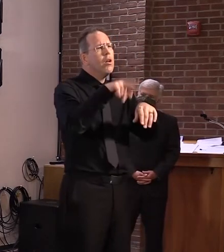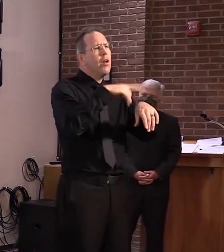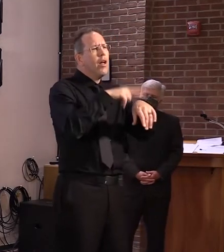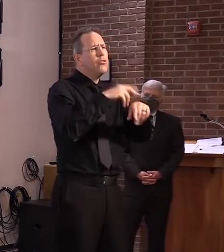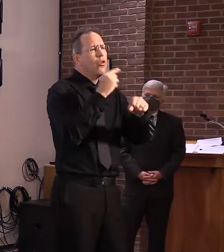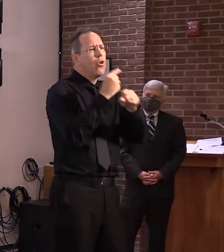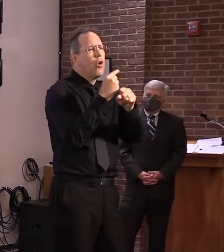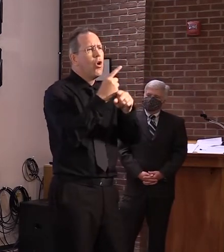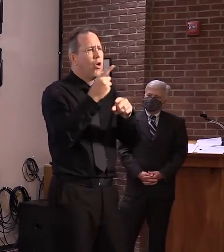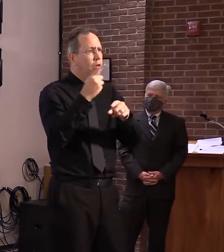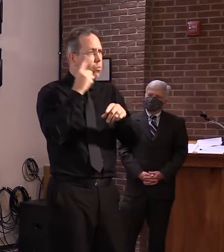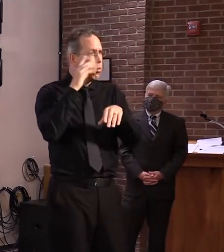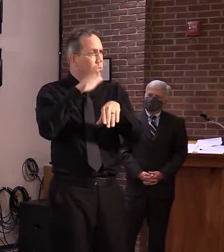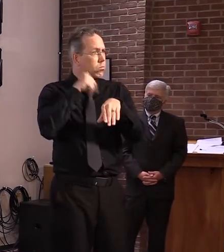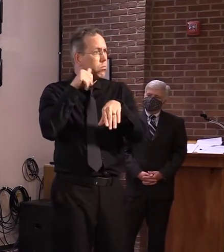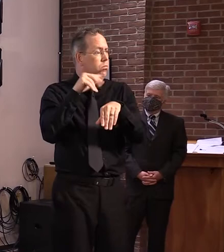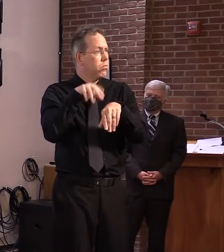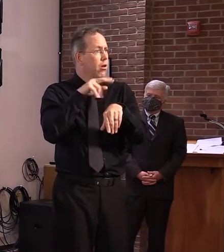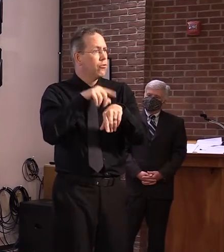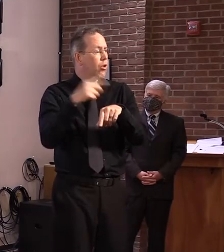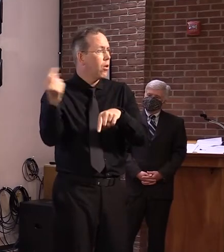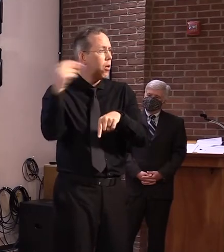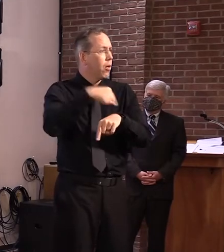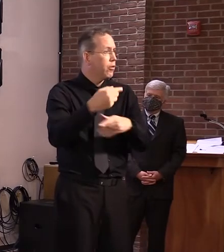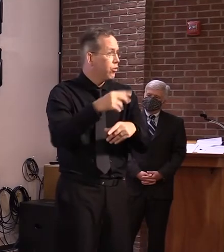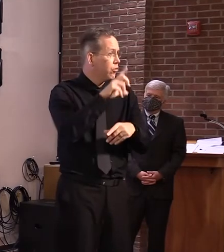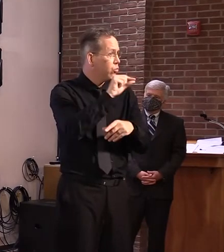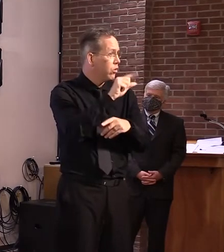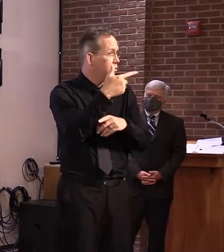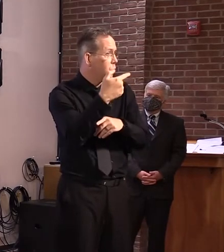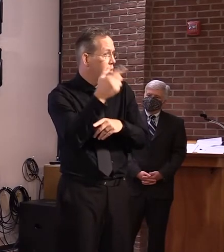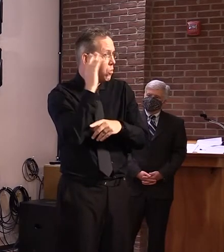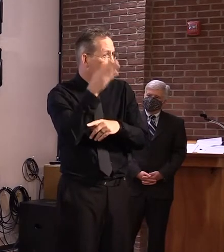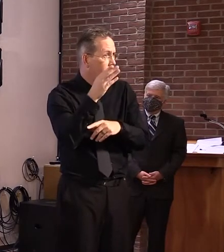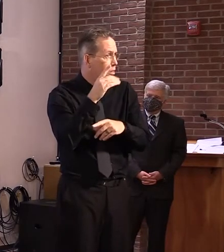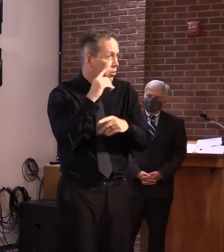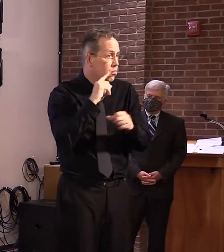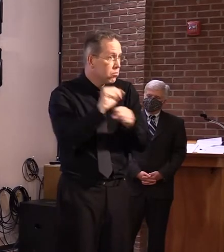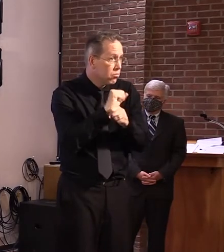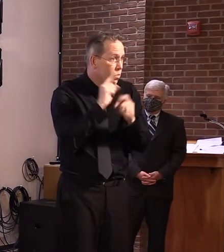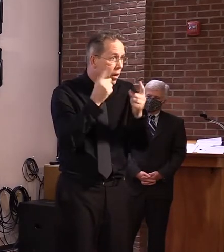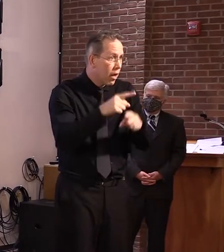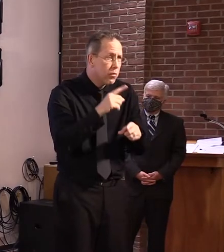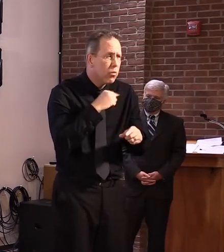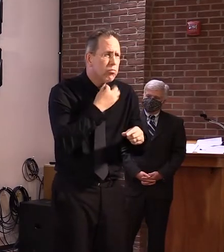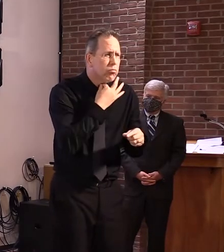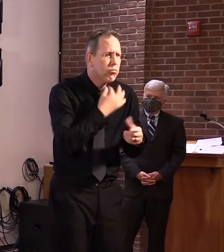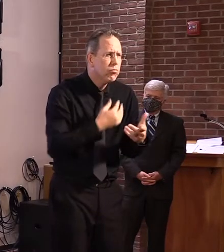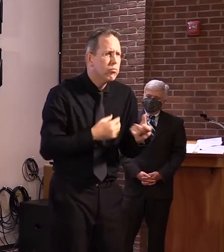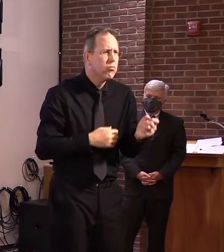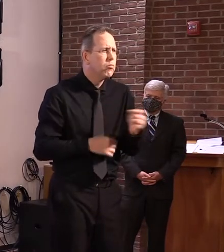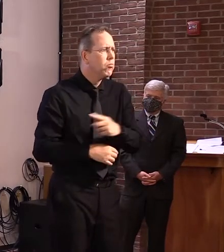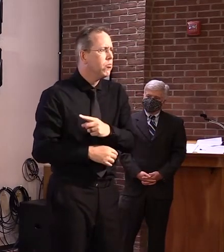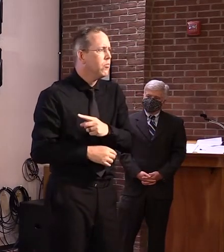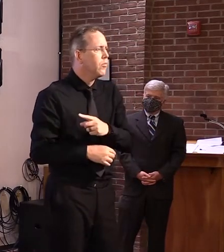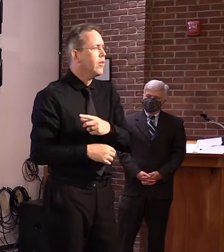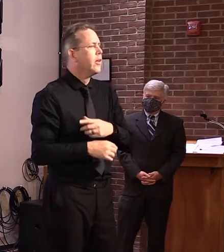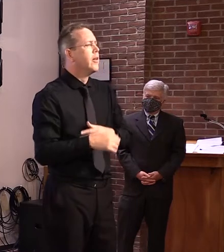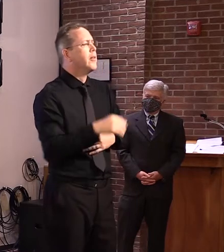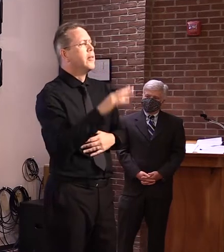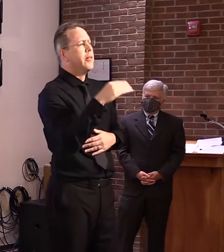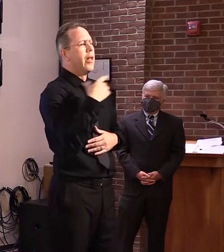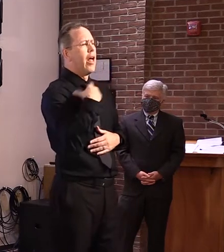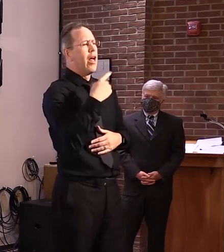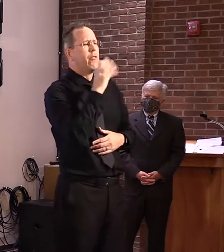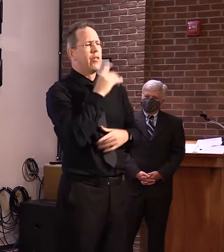on that and get back to you. Last I heard, I believe that's been delayed, but I just want to make sure that I have my facts